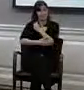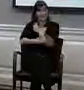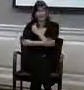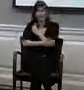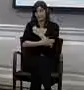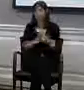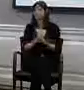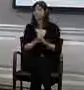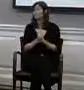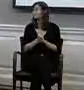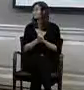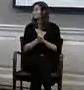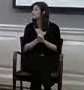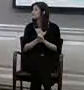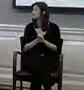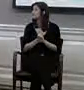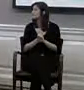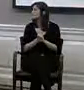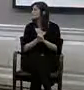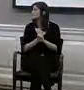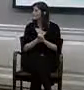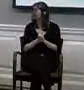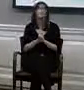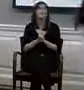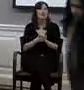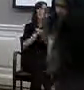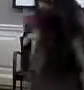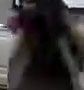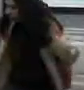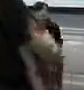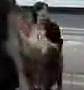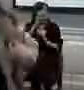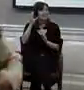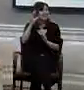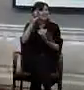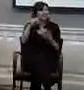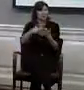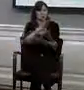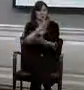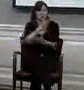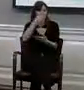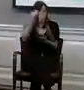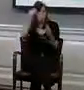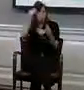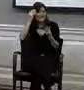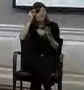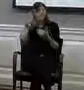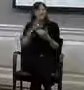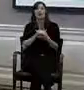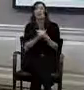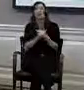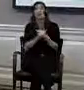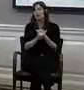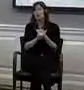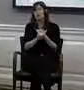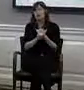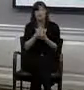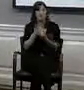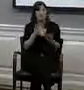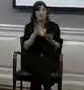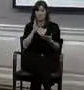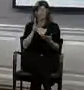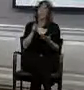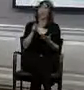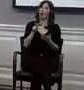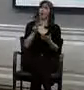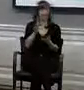events where we'll be hearing some very interesting new material from probably many of us haven't probably thought about, but in